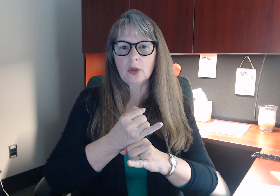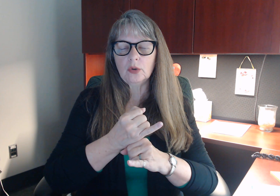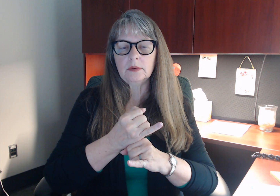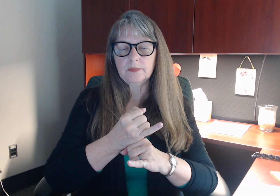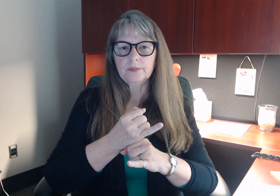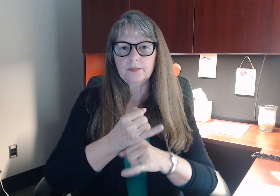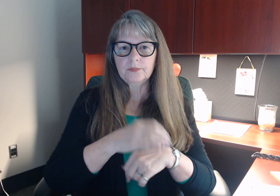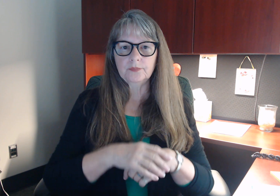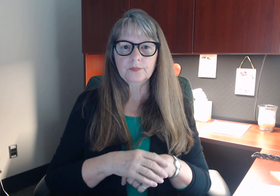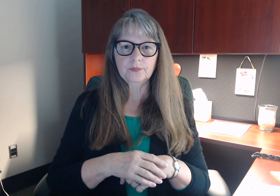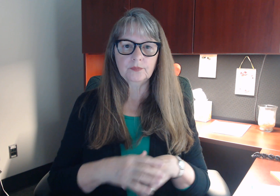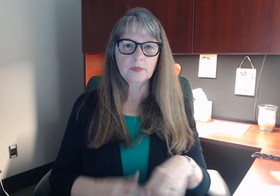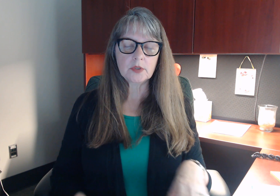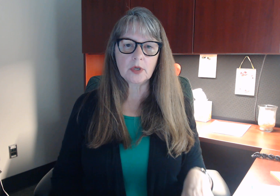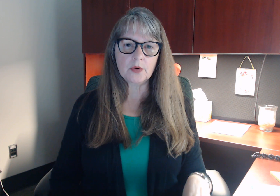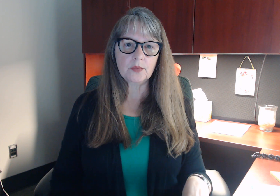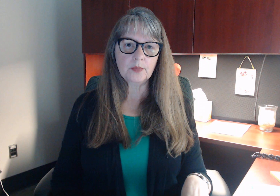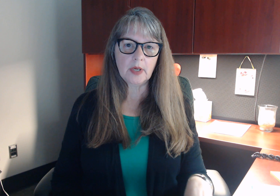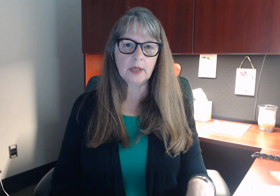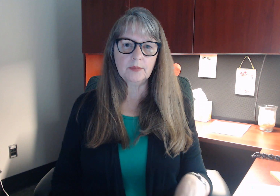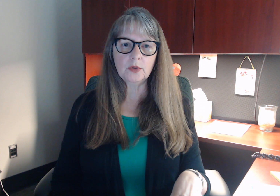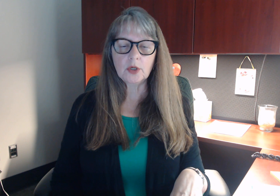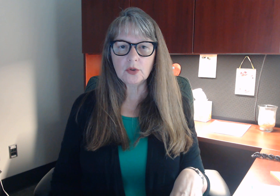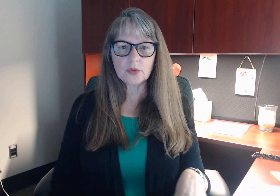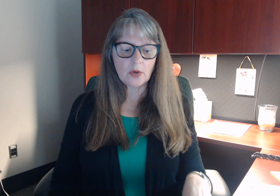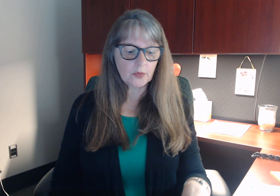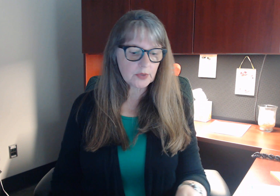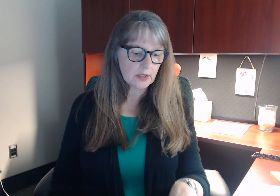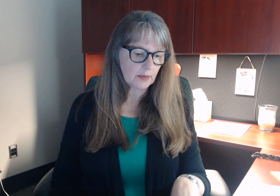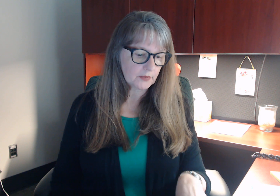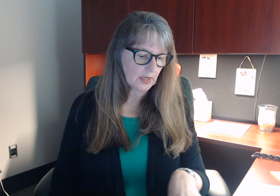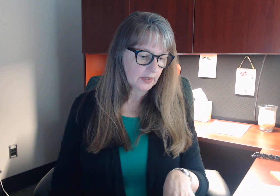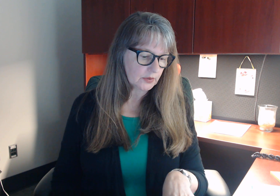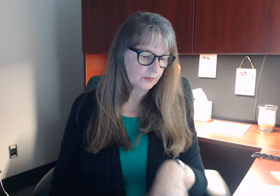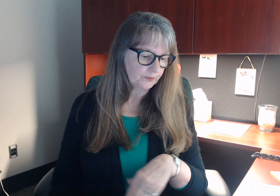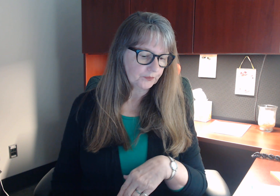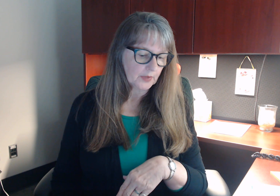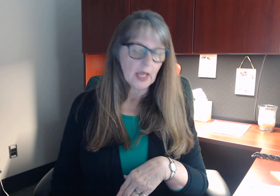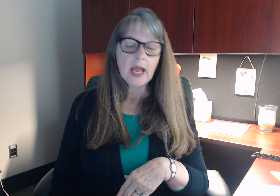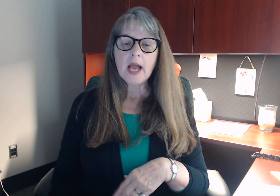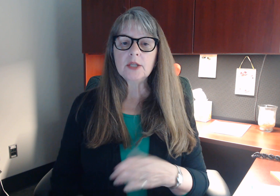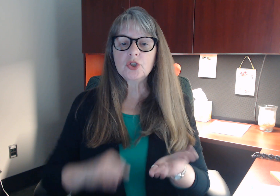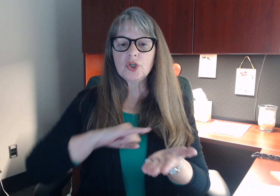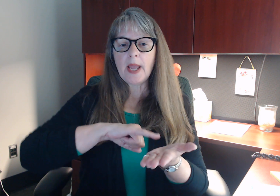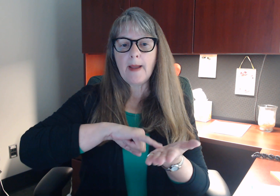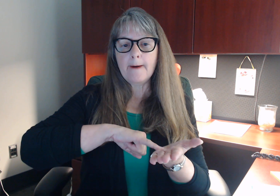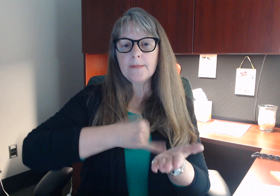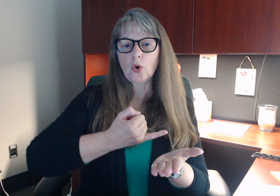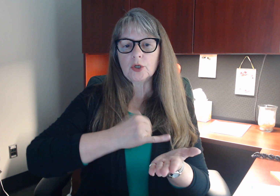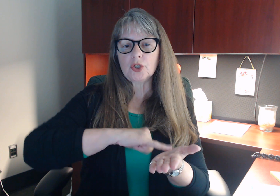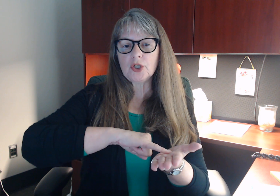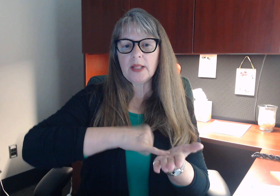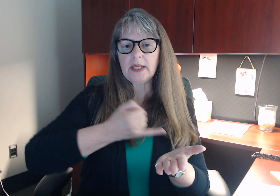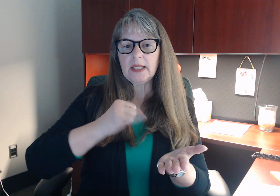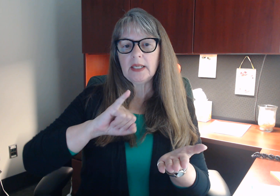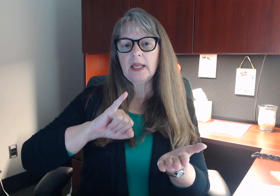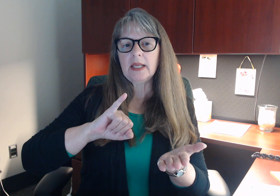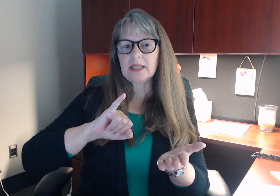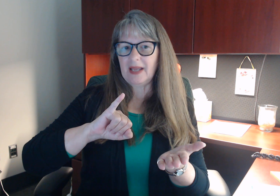international. So you can use all those types of signs. Gem or jelly is kind of,